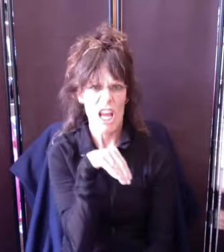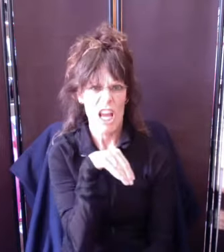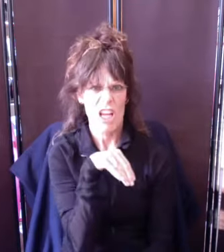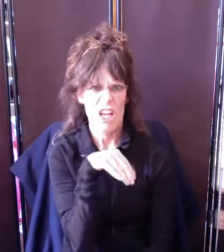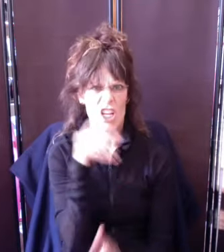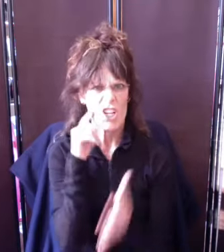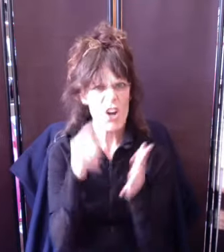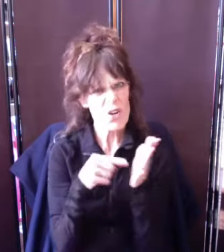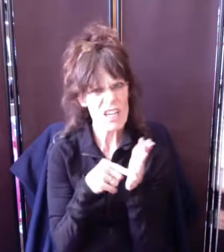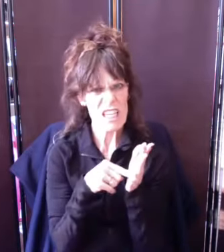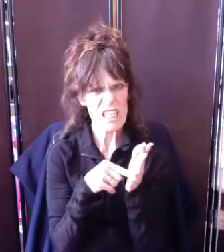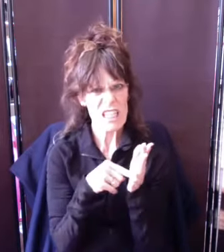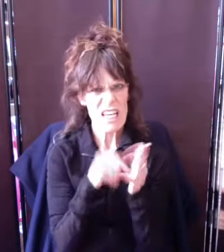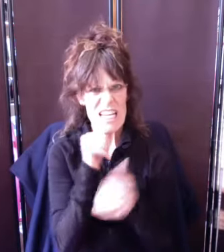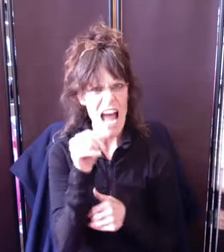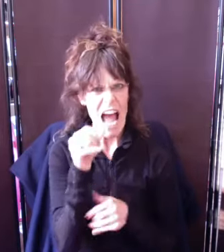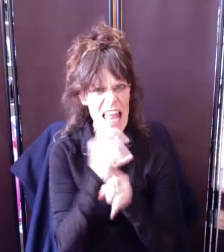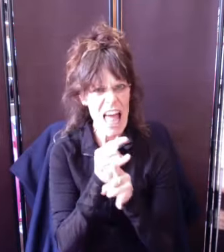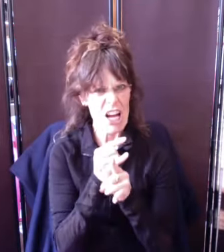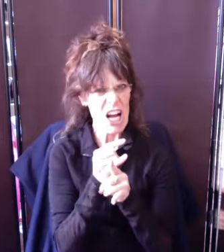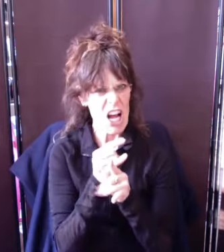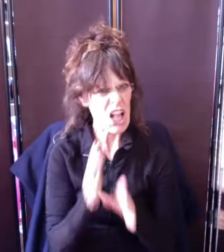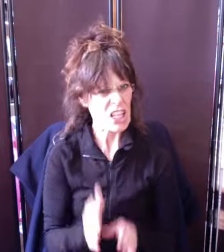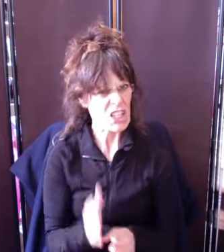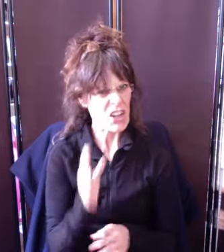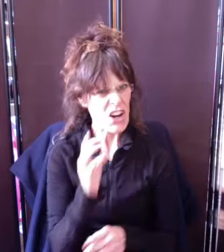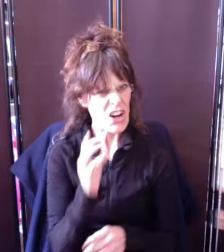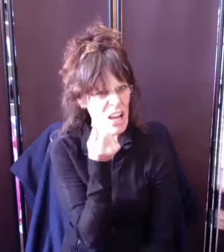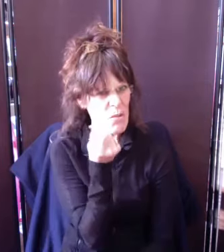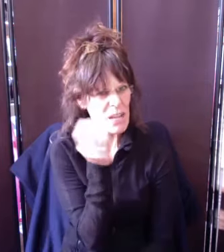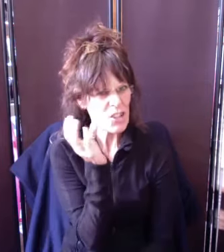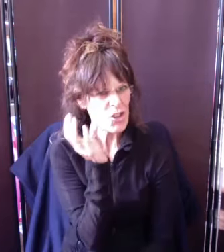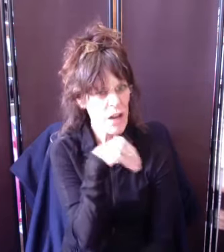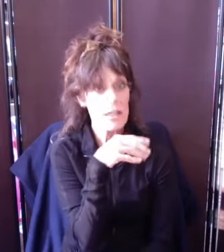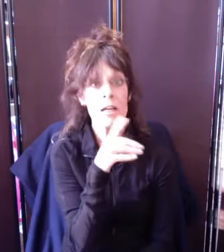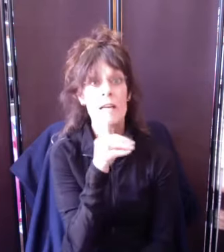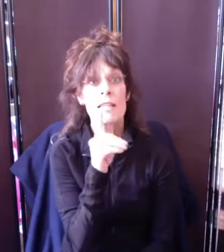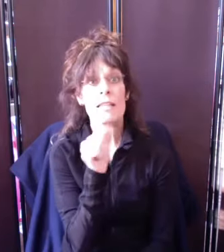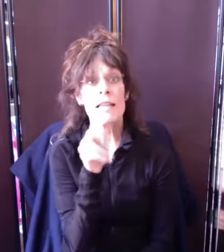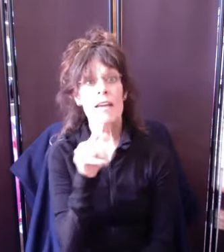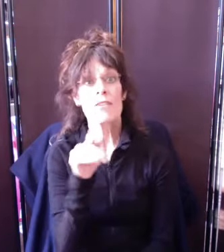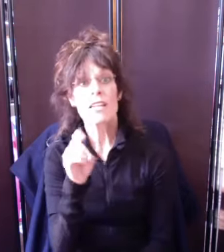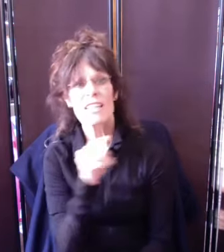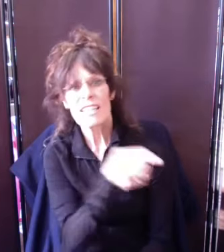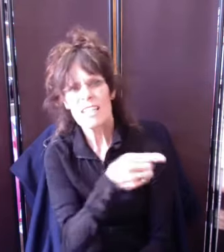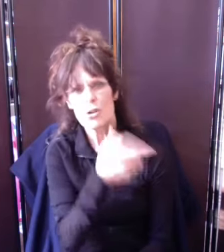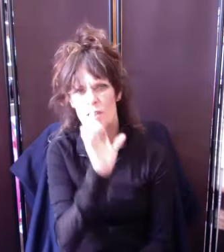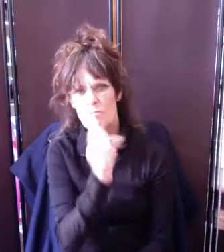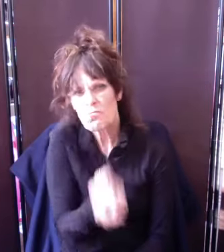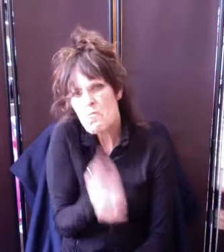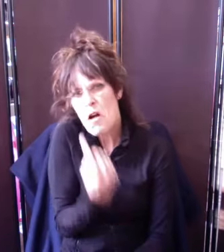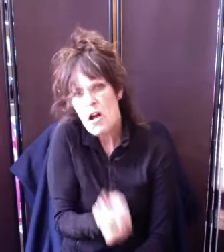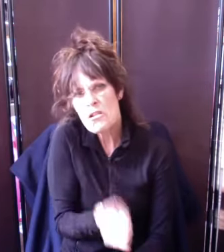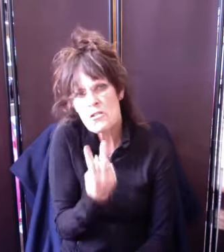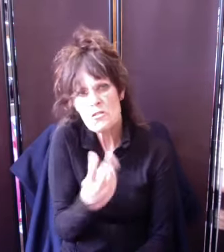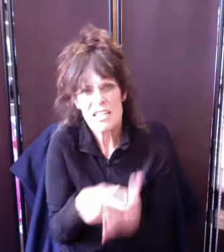Like, non-alcoholics are just a little strange. David has a drink or two, and he starts getting this slightly tipsy,